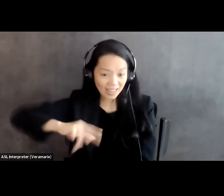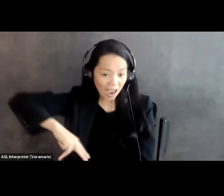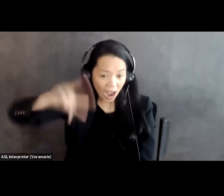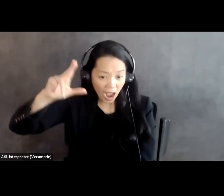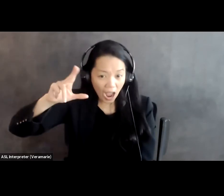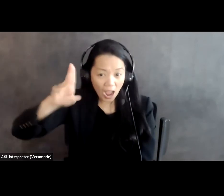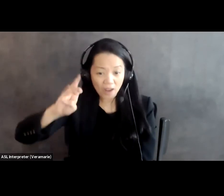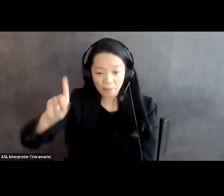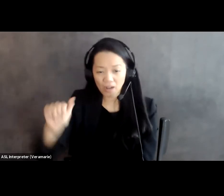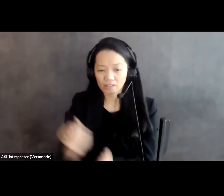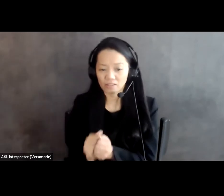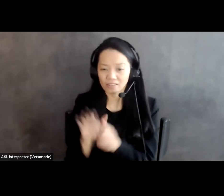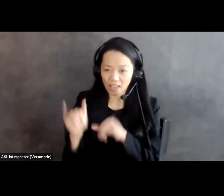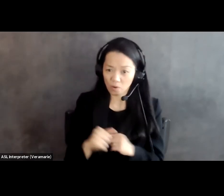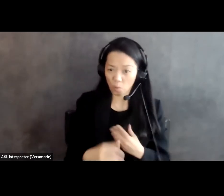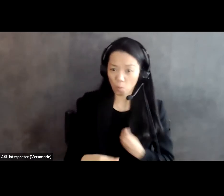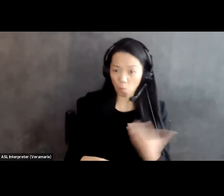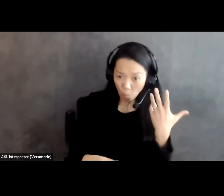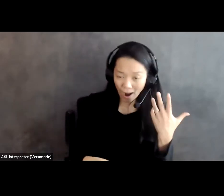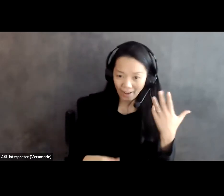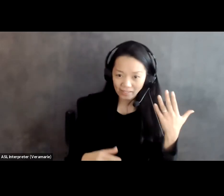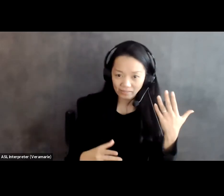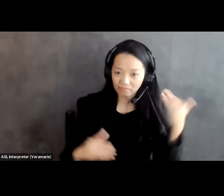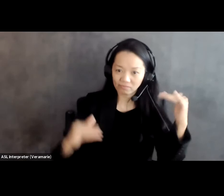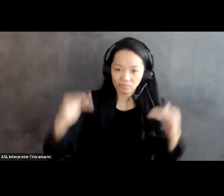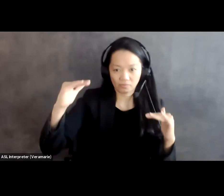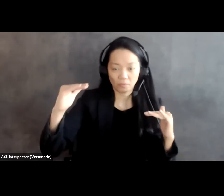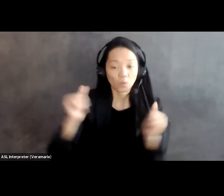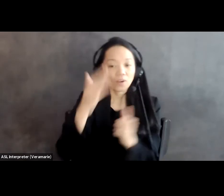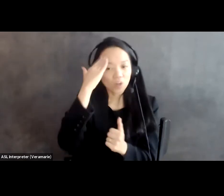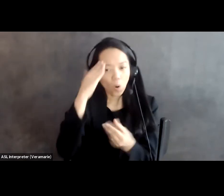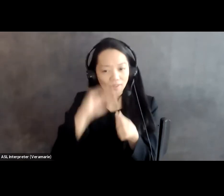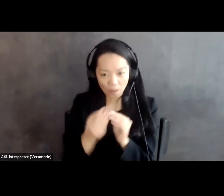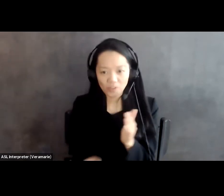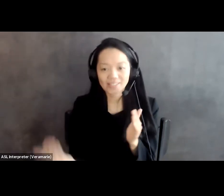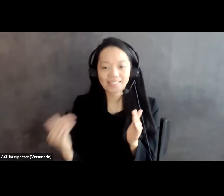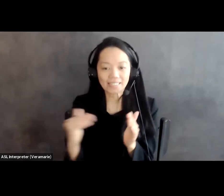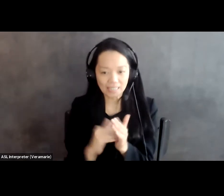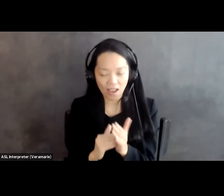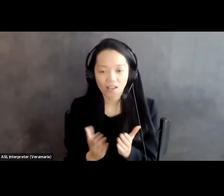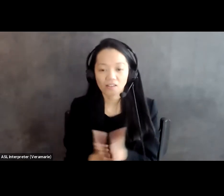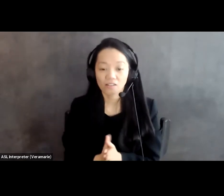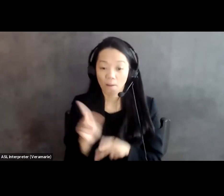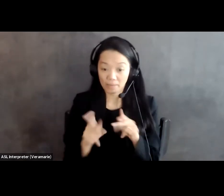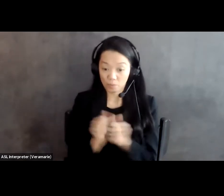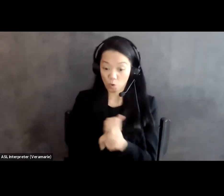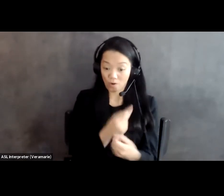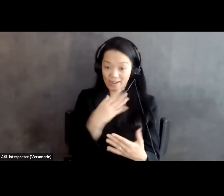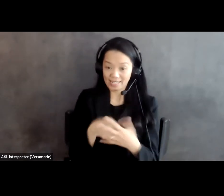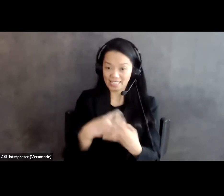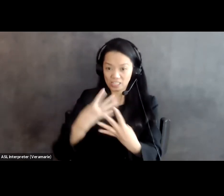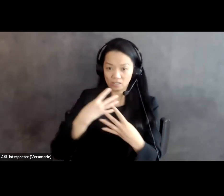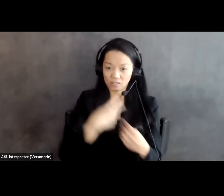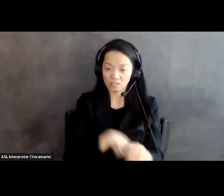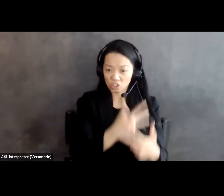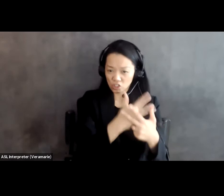were similarly situated. Again, we know the numbers, say it again, folks who are in jail are